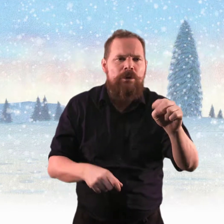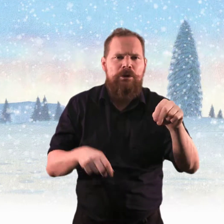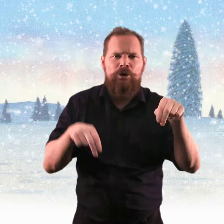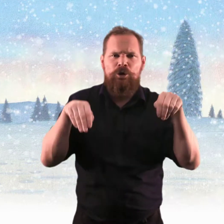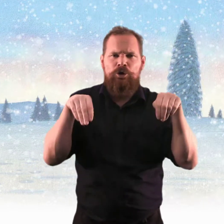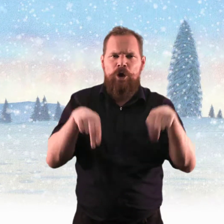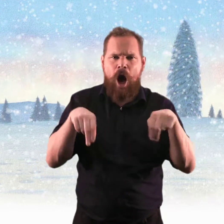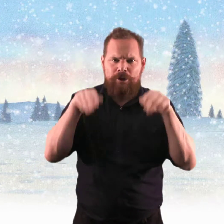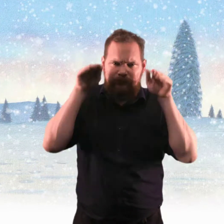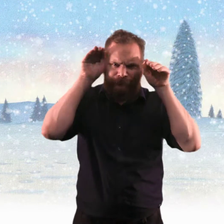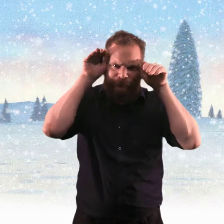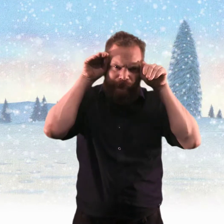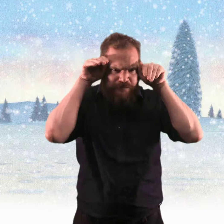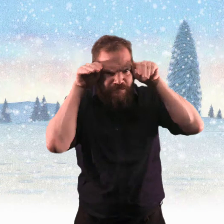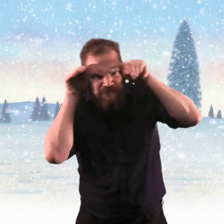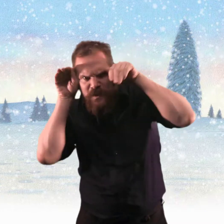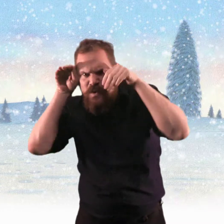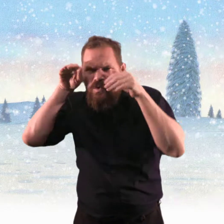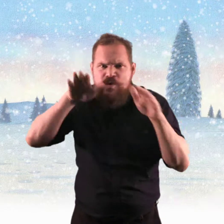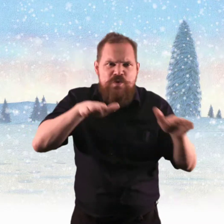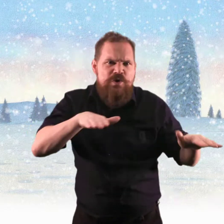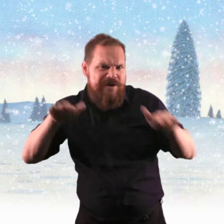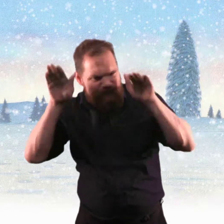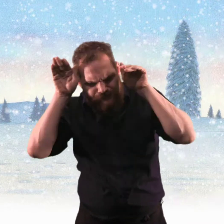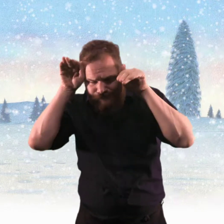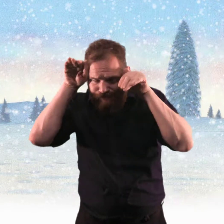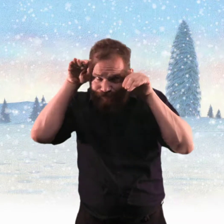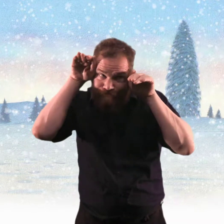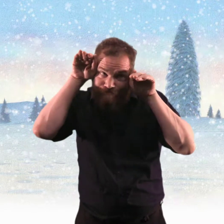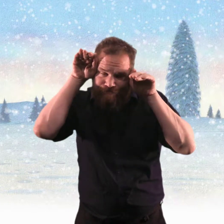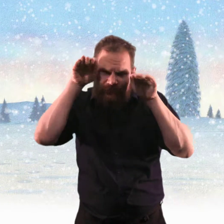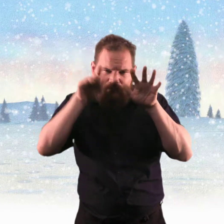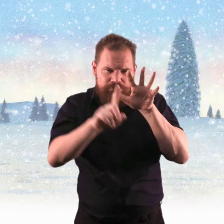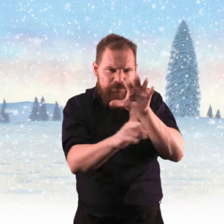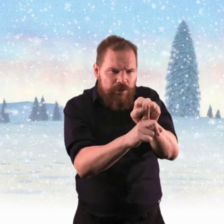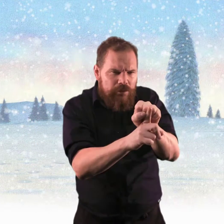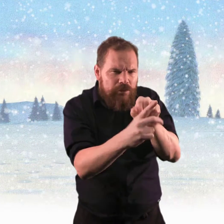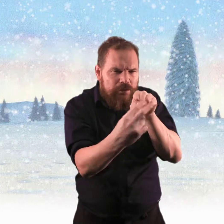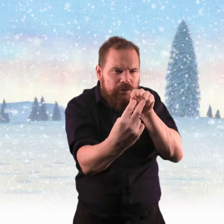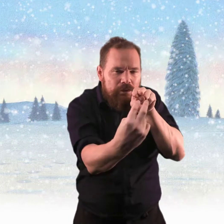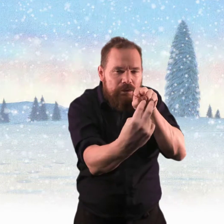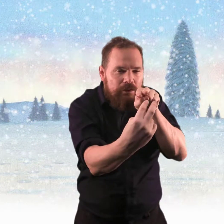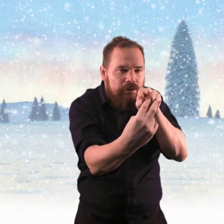Did the Snowdog just move? Let's have a look.